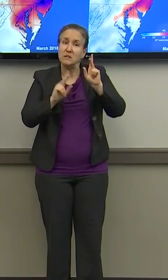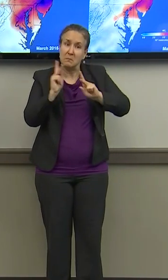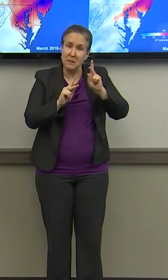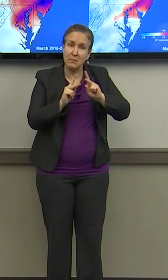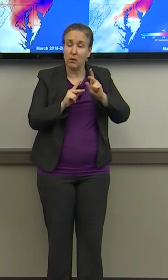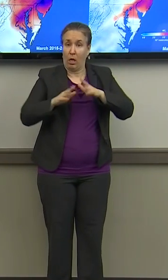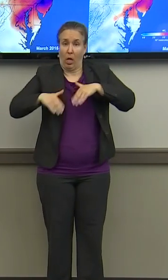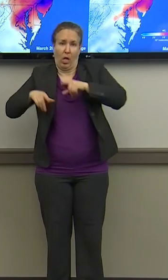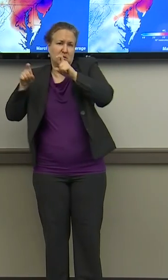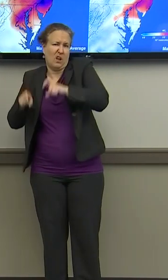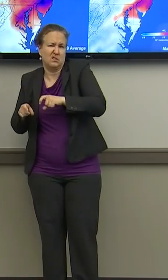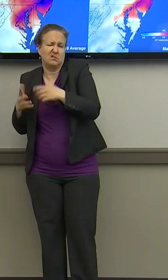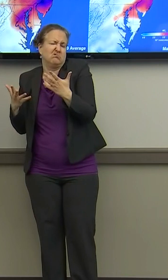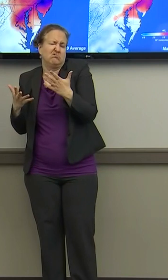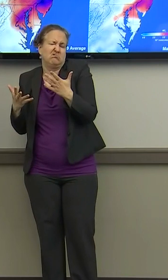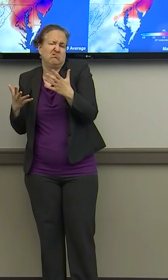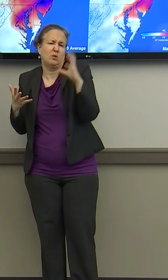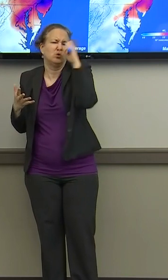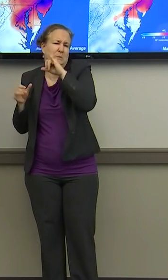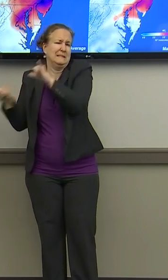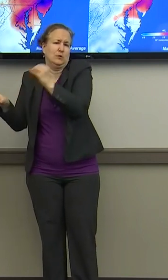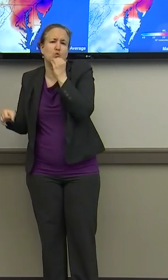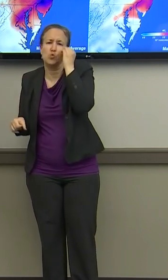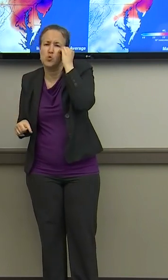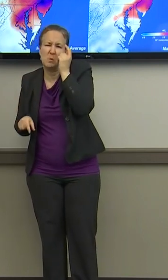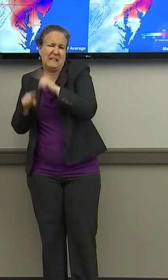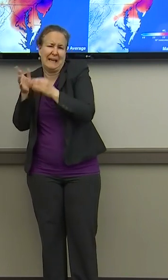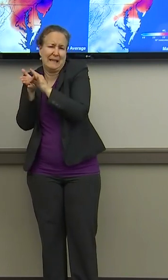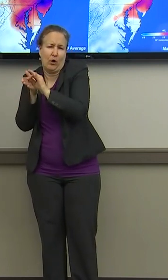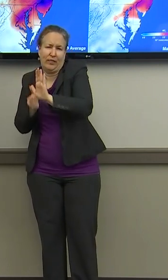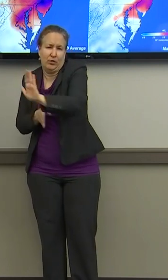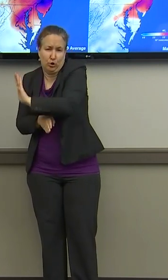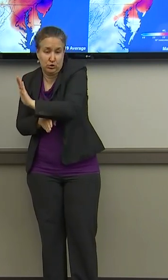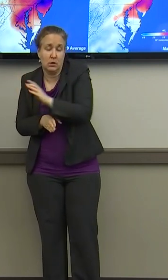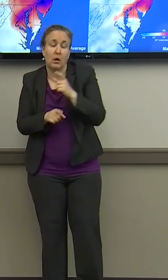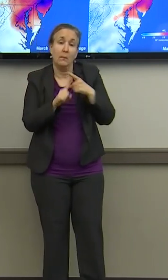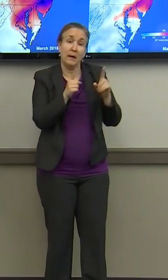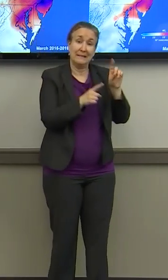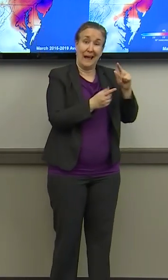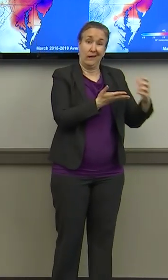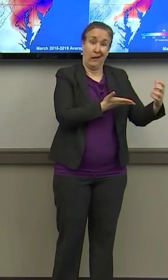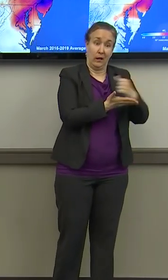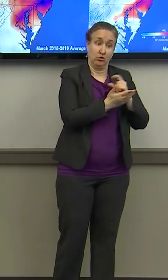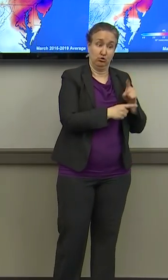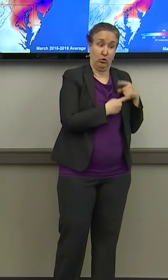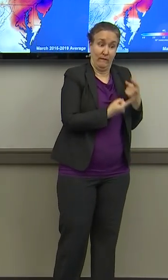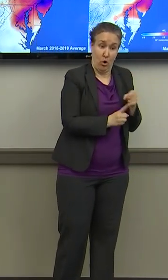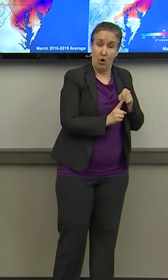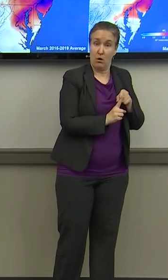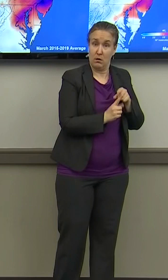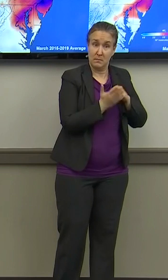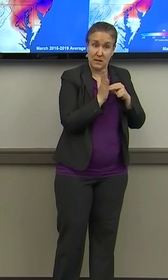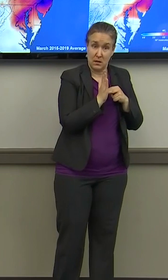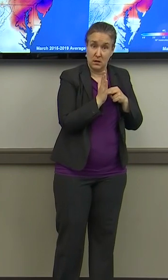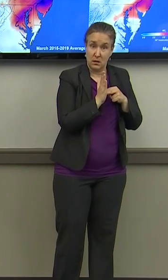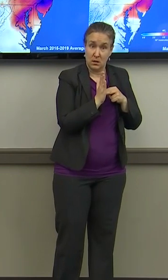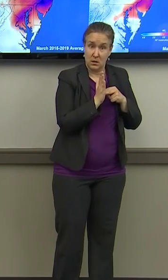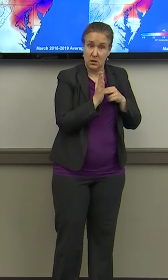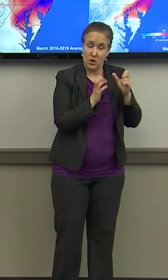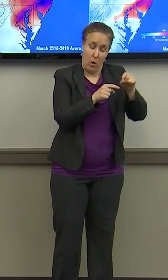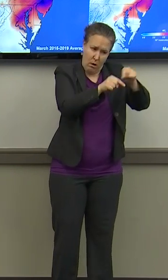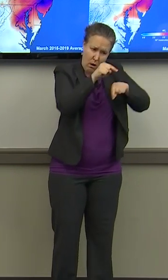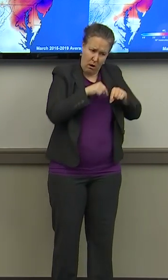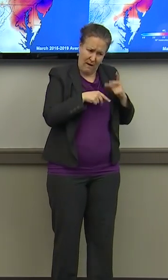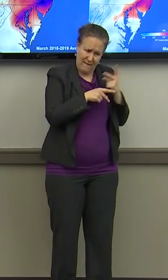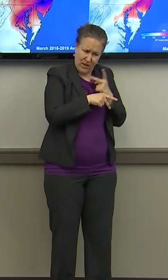been tested, it's probable if they're staying at home, we won't know. But in terms of the data that you've gotten so far, would this be something that you would want to backtrack